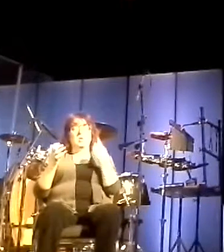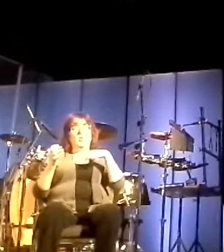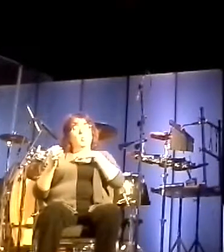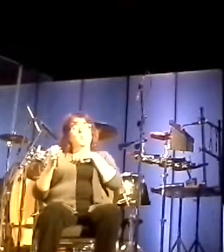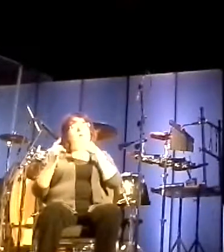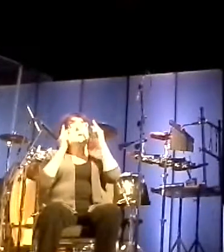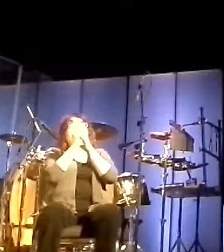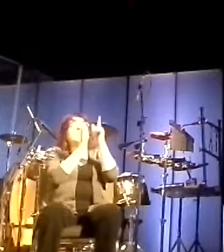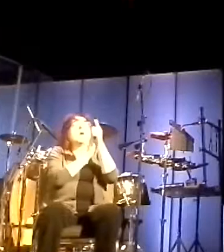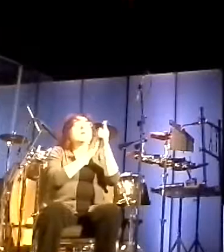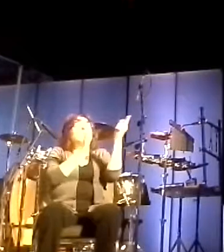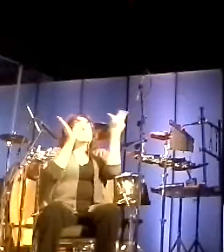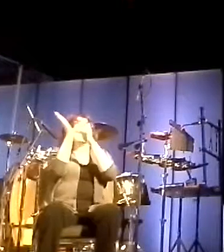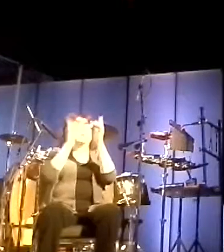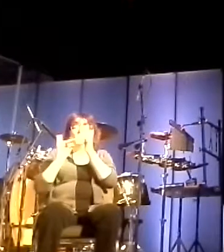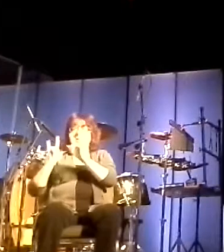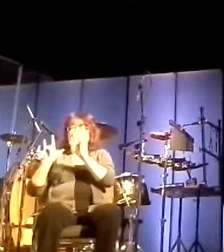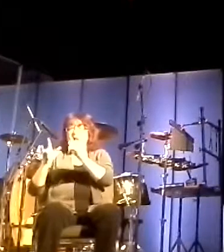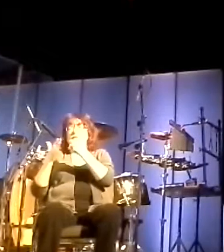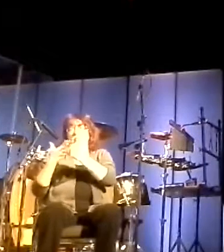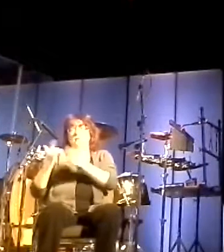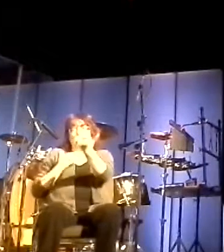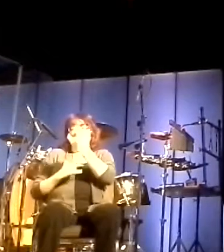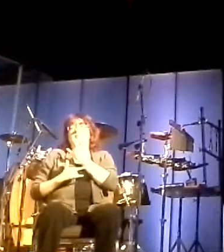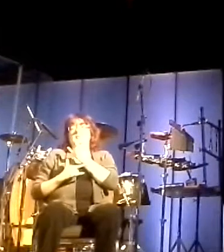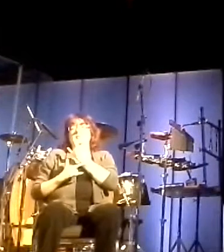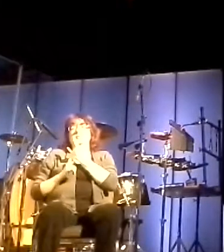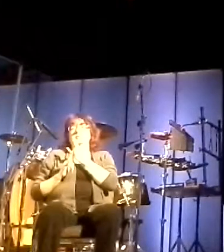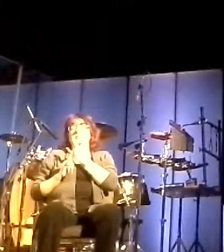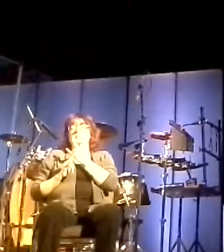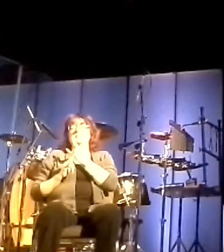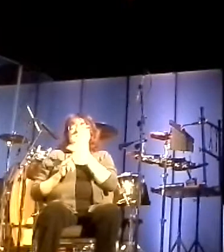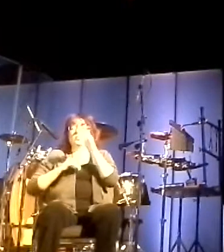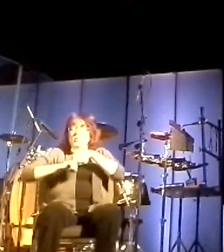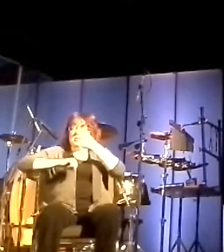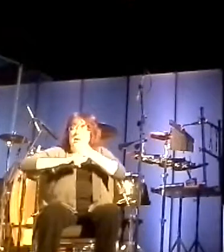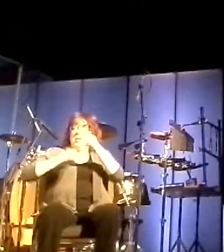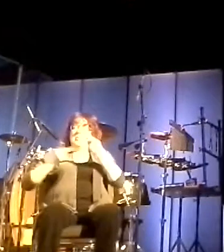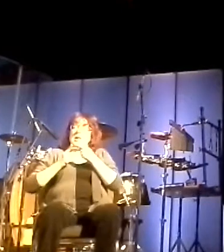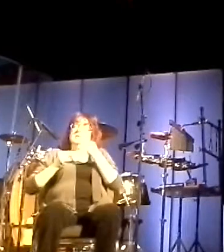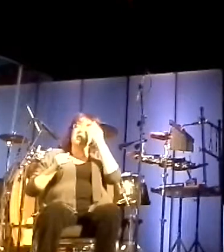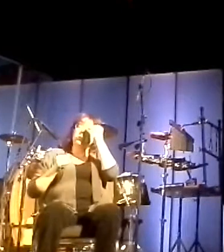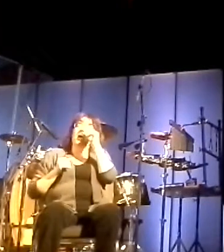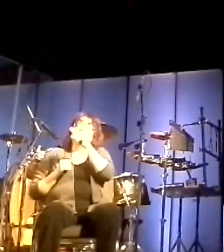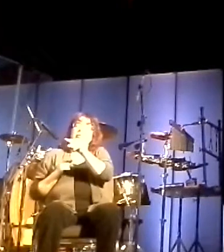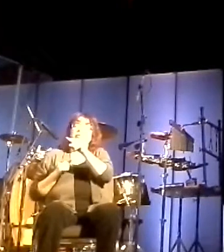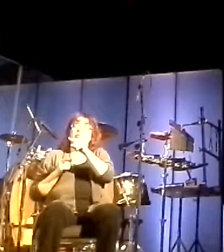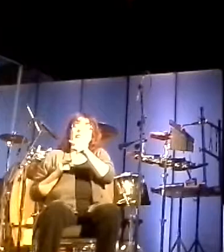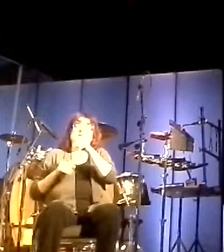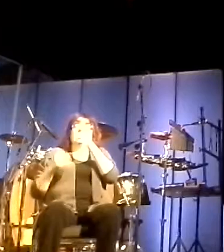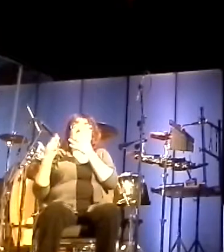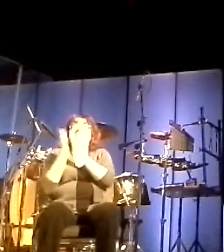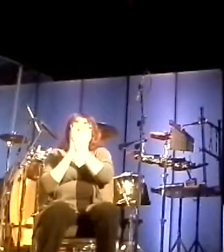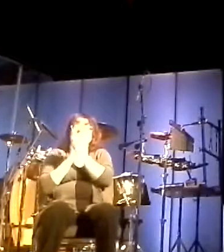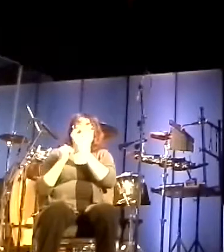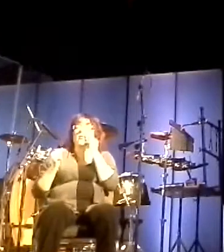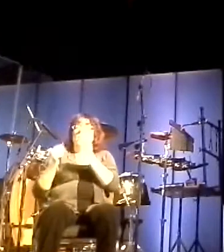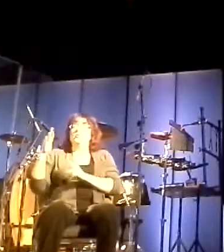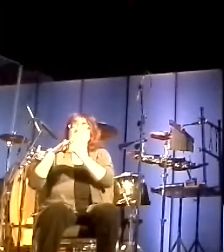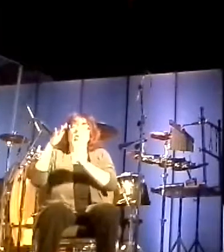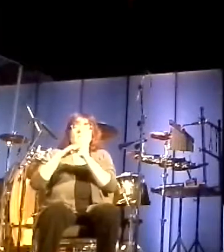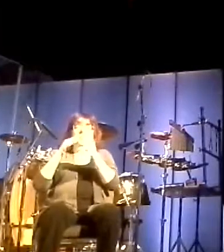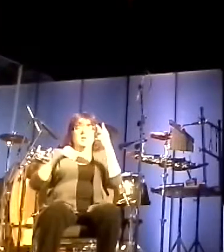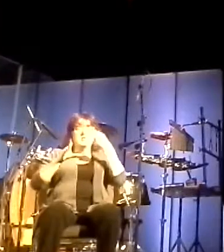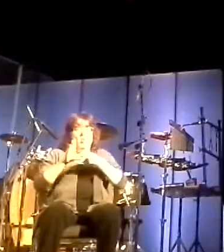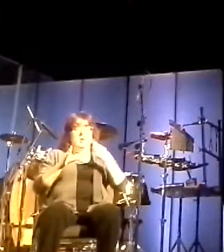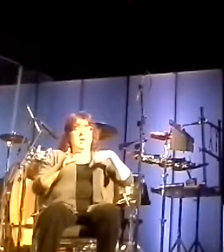are in love with Jesus, and we loved you before you loved us. We built this place with you in mind. We couldn't wait for you to show up. All of you who joined us in